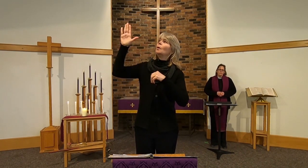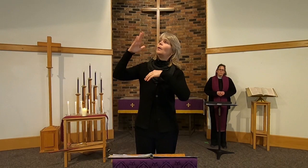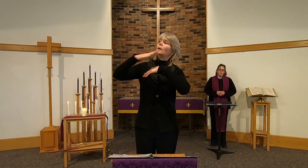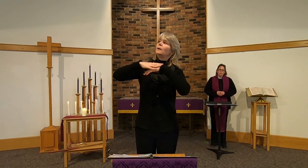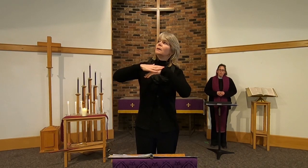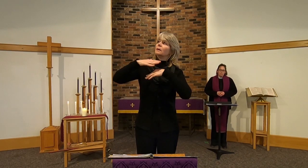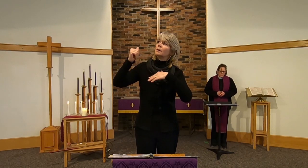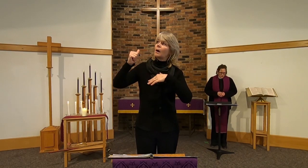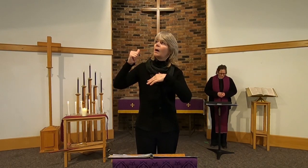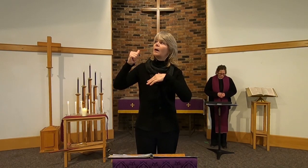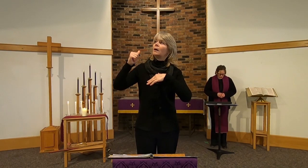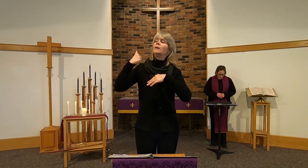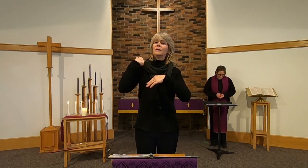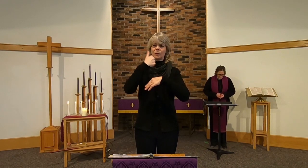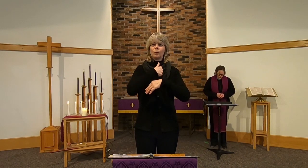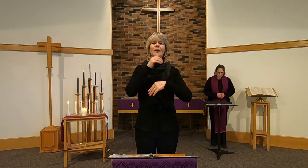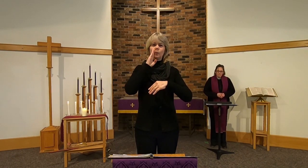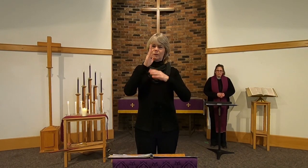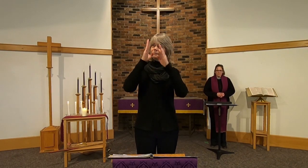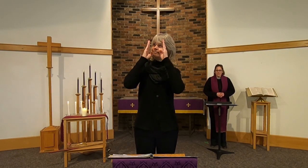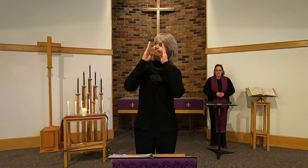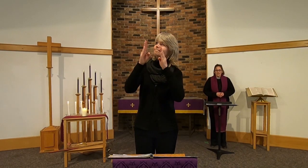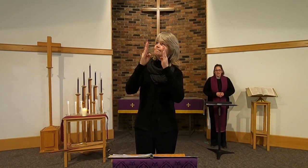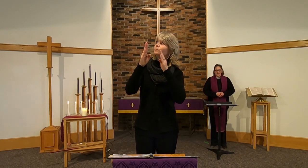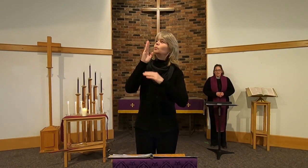something that we're paying attention to.